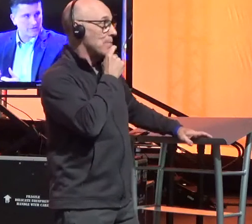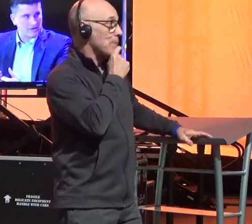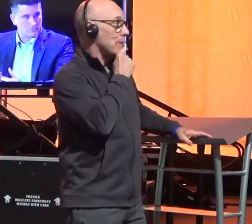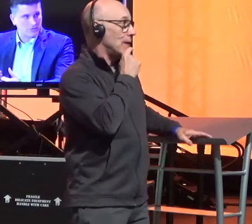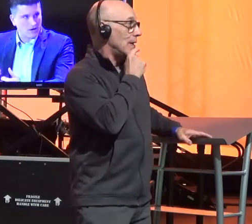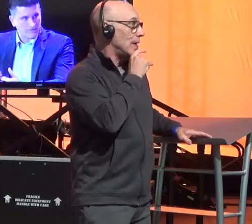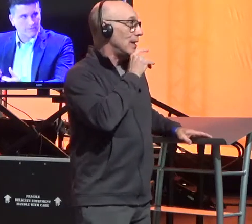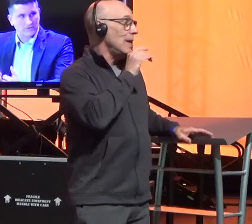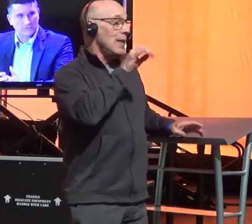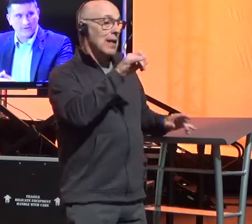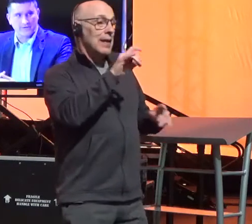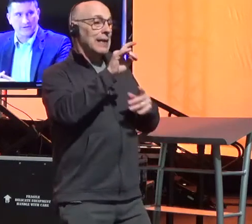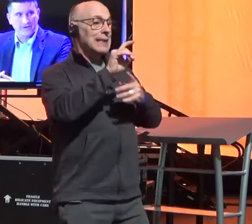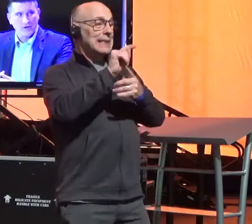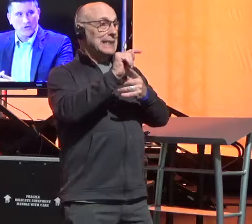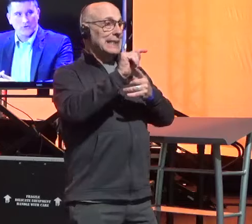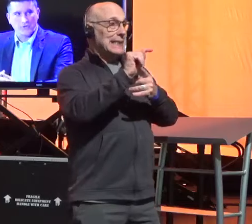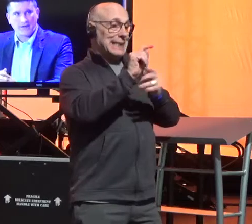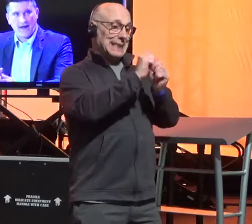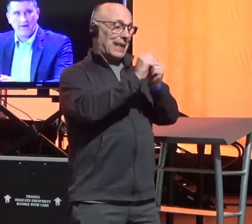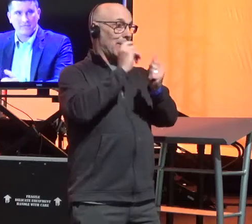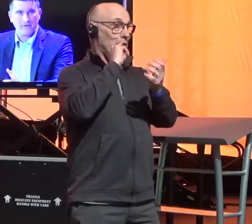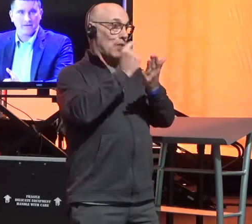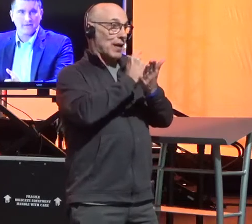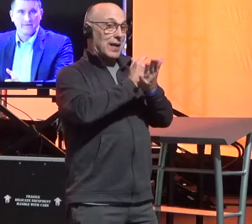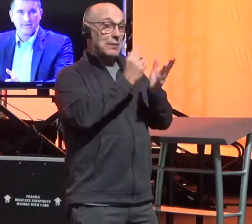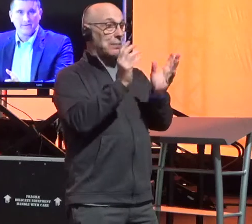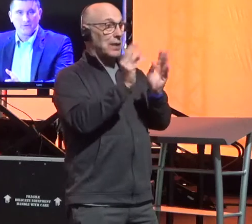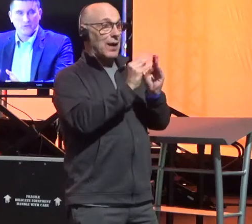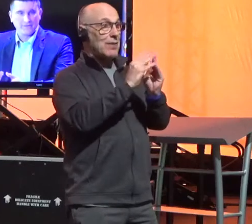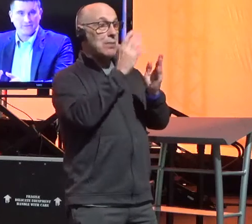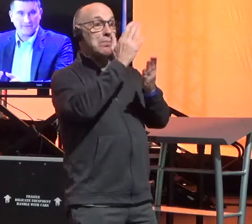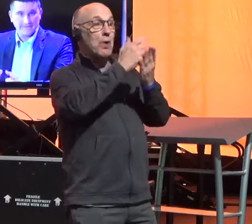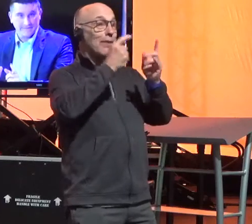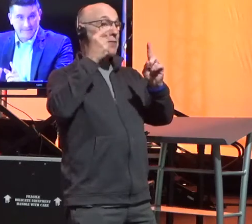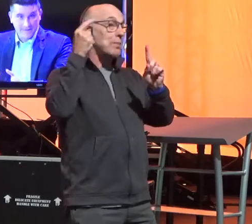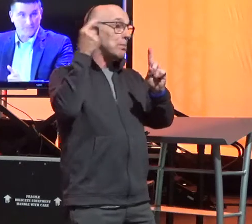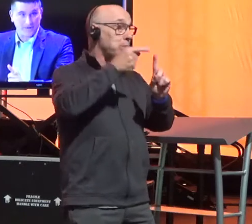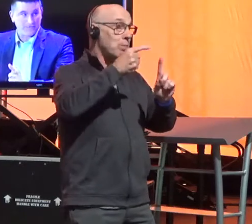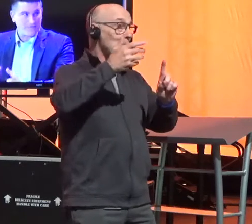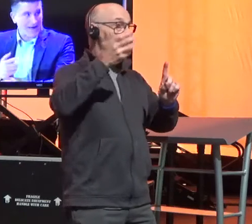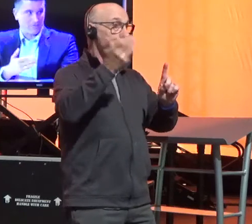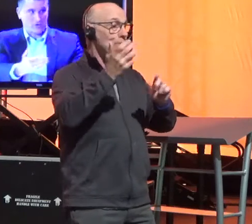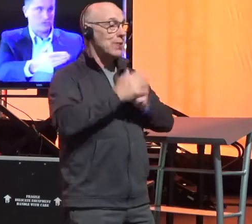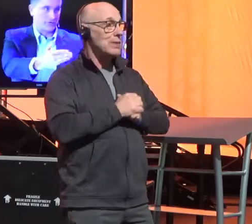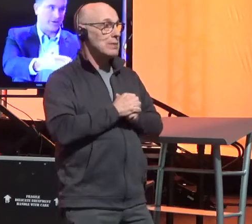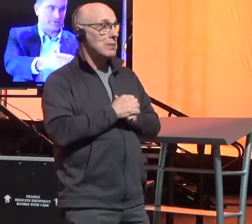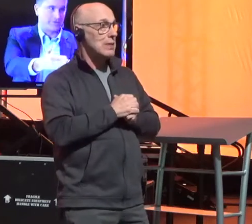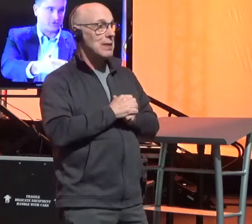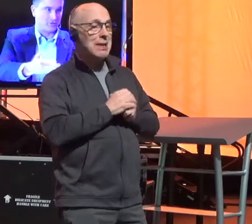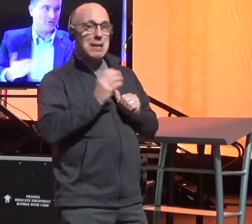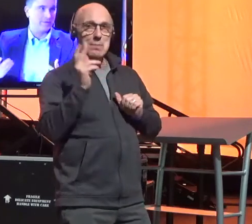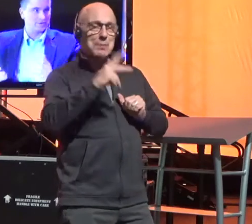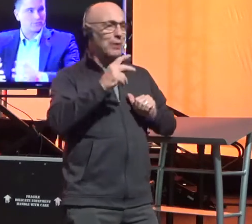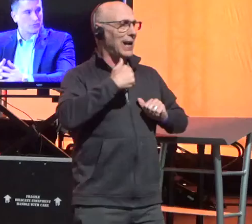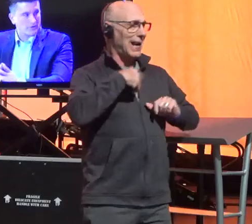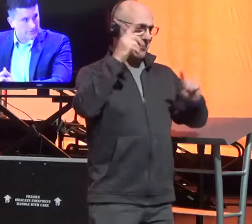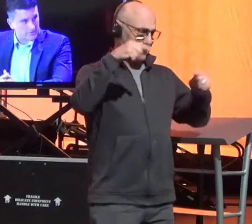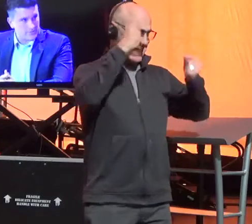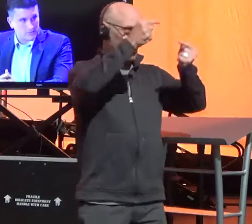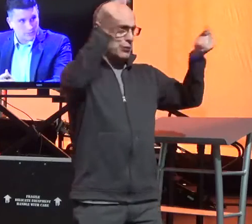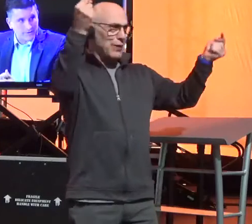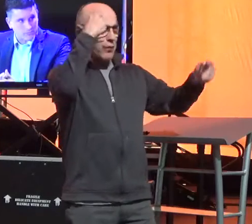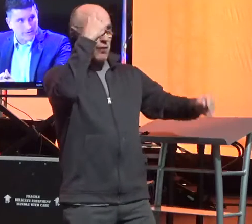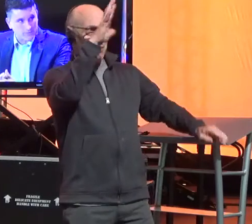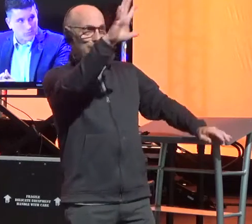for the Gospel conference has been that you can have men who have deep, like 500-year disagreements with one another